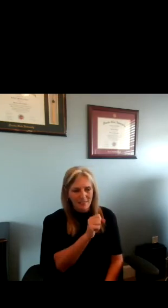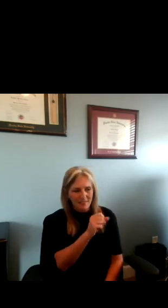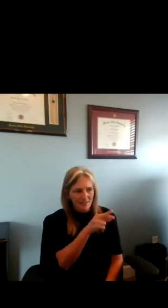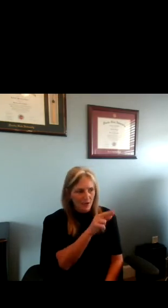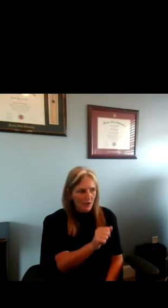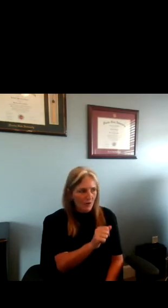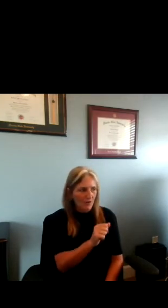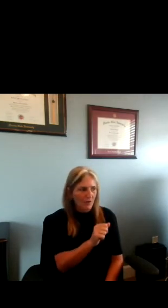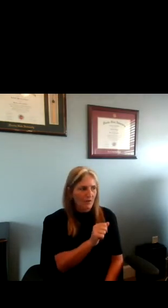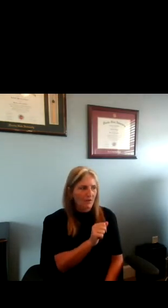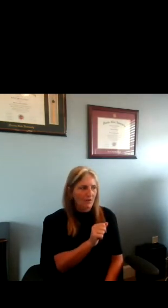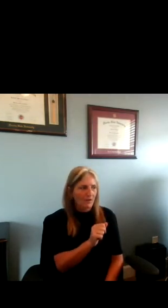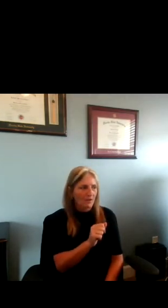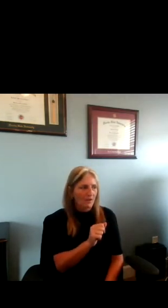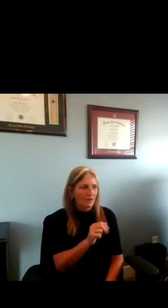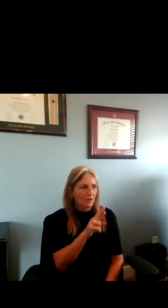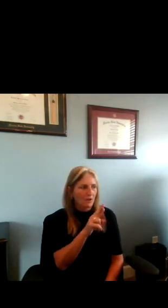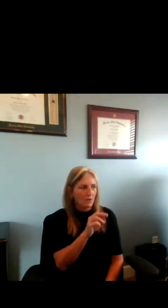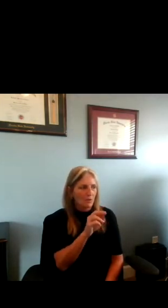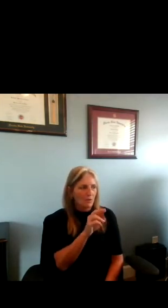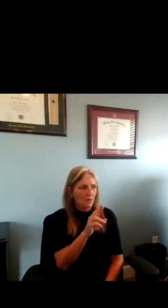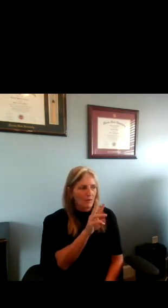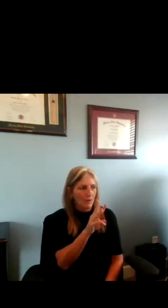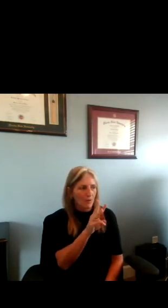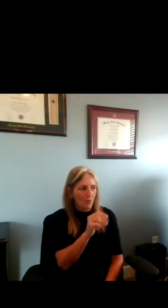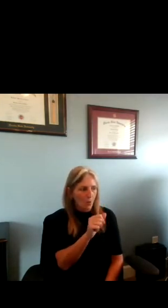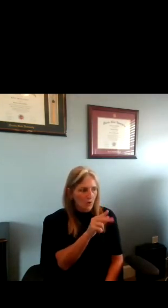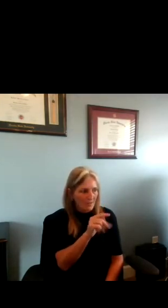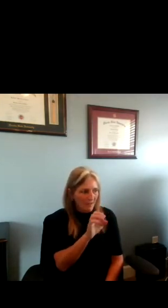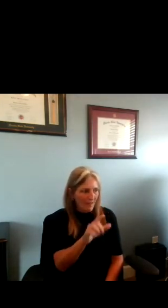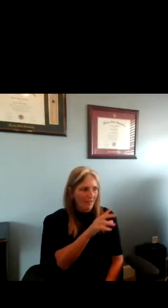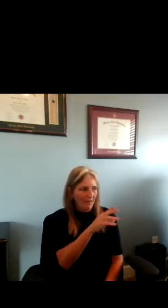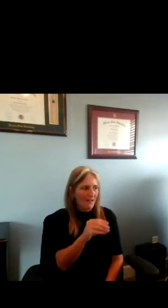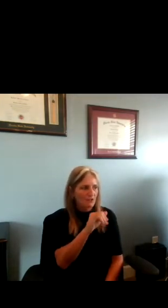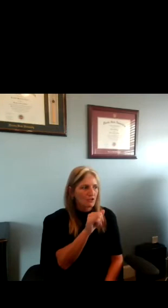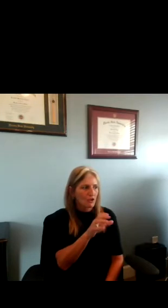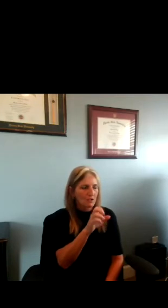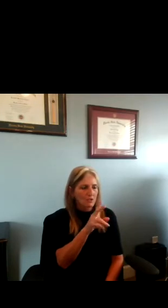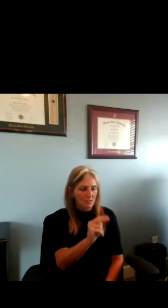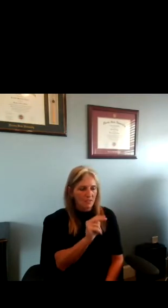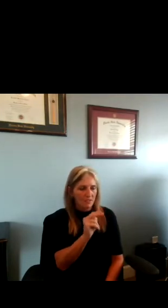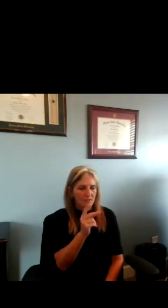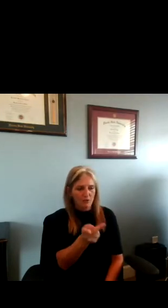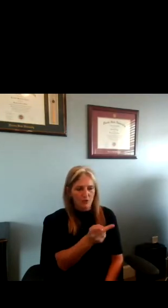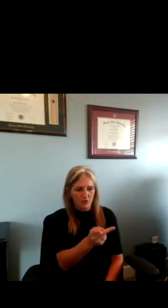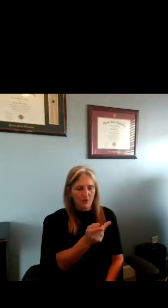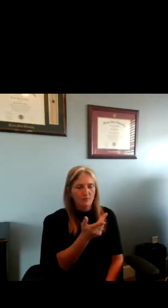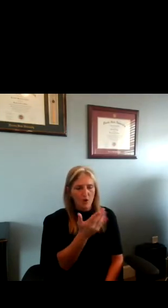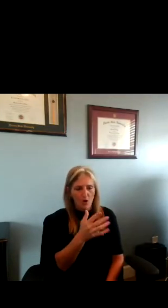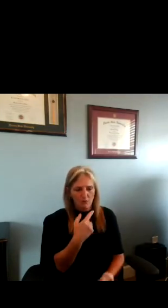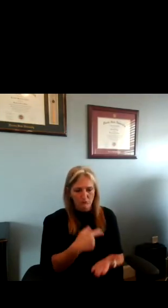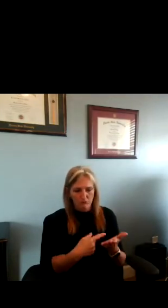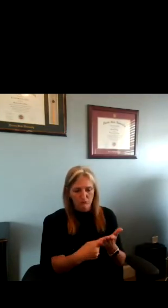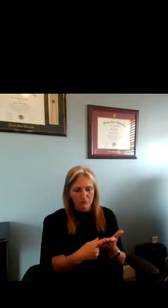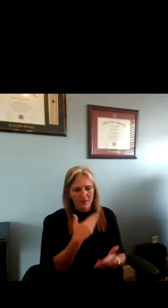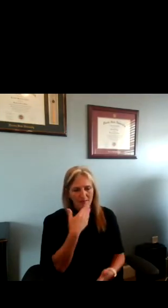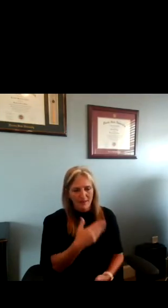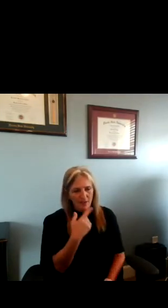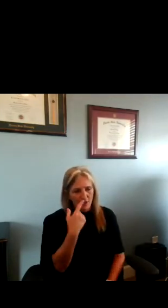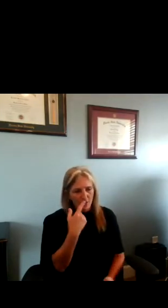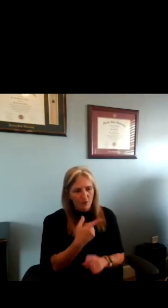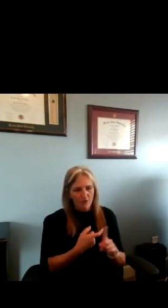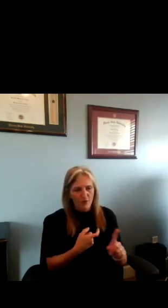the president, to Jocelyn, who we've already heard from, to Preeti from the Justice Policy